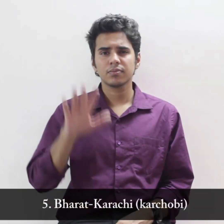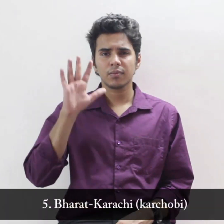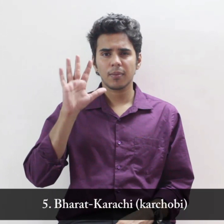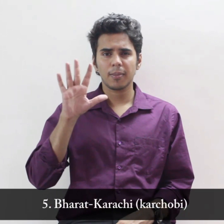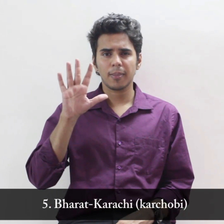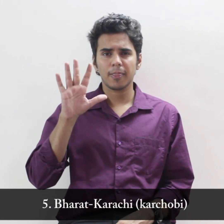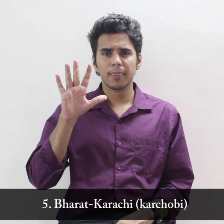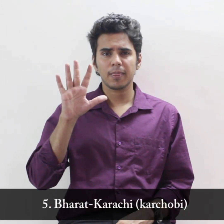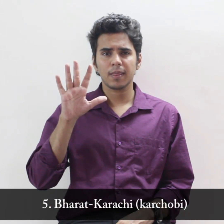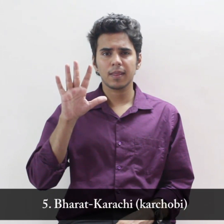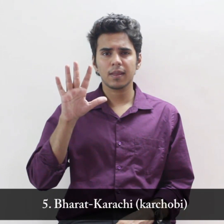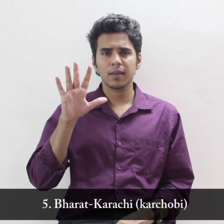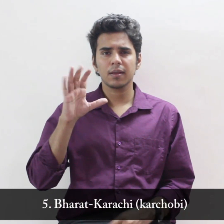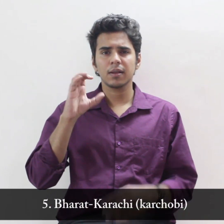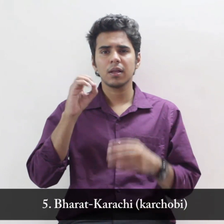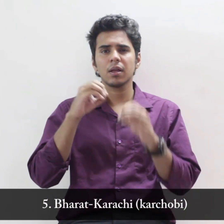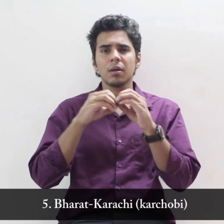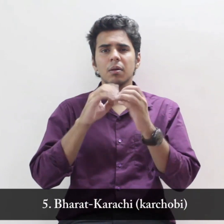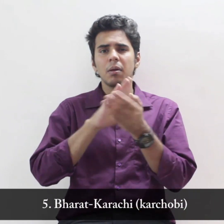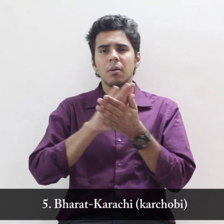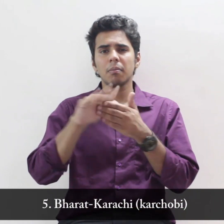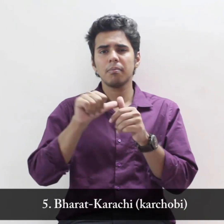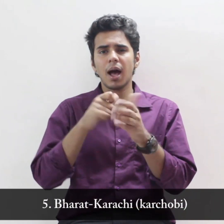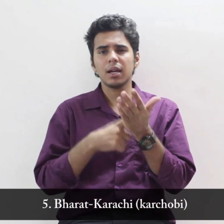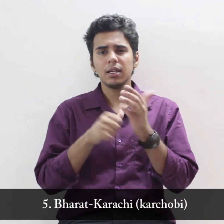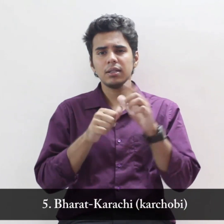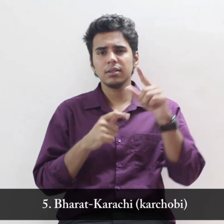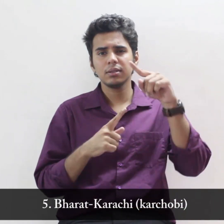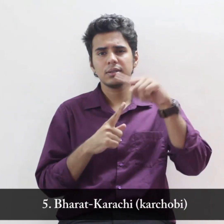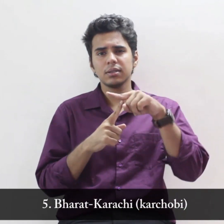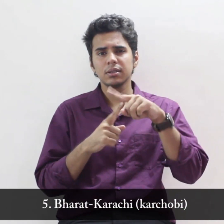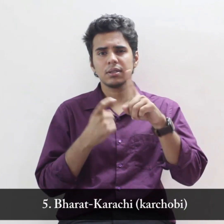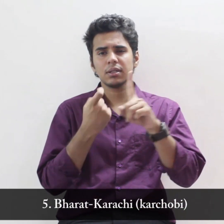Number 5. Bharat Karachi, Karchobi.